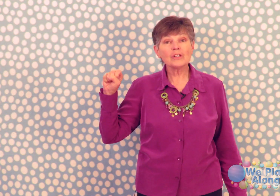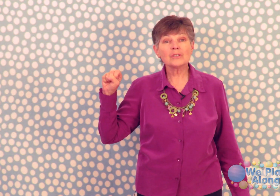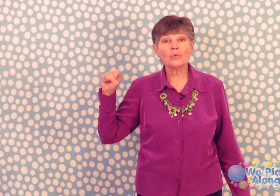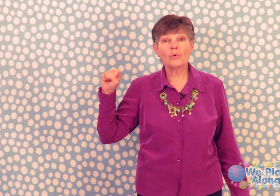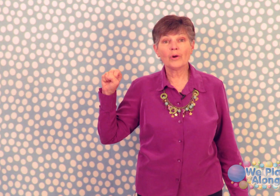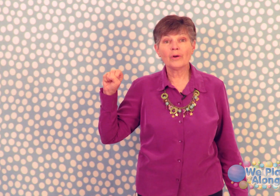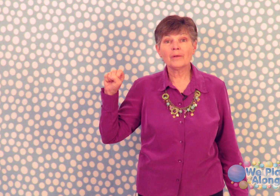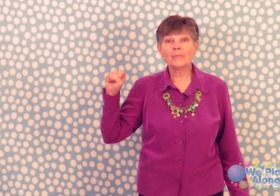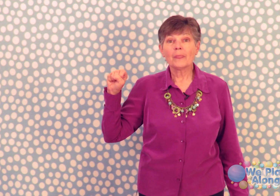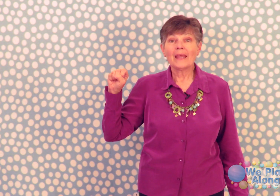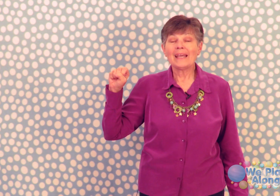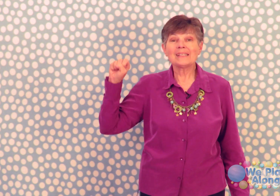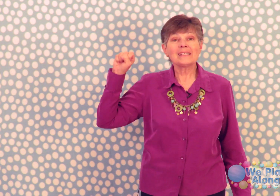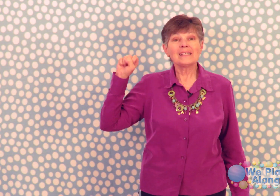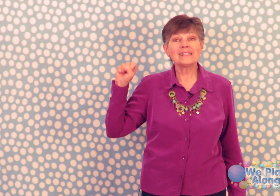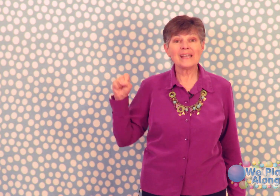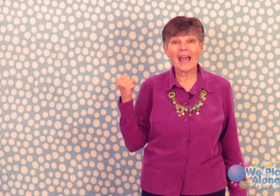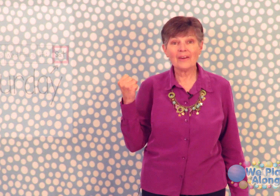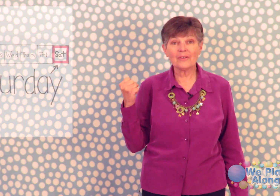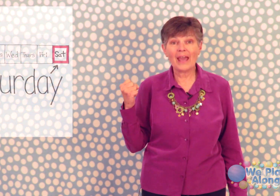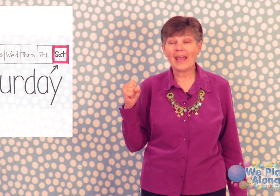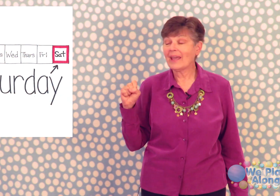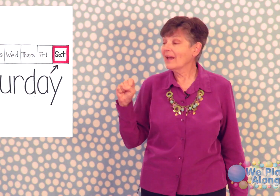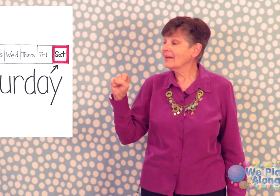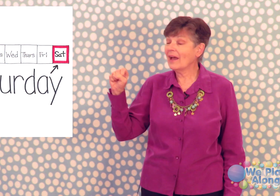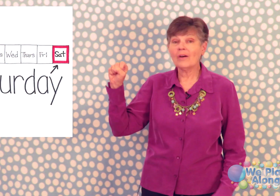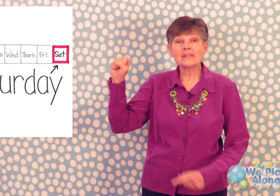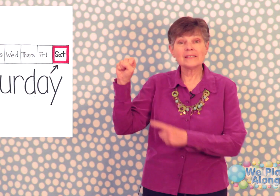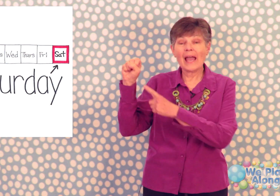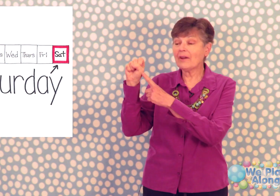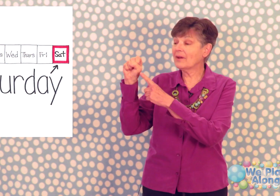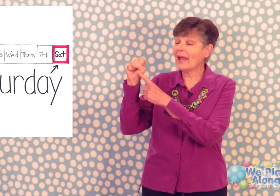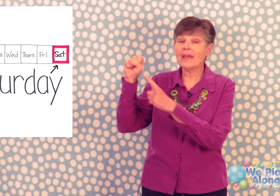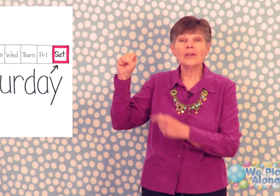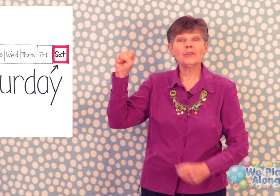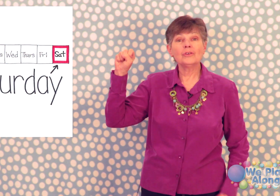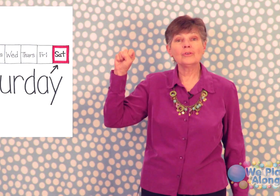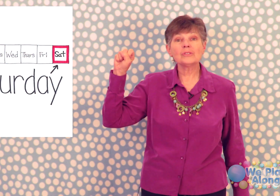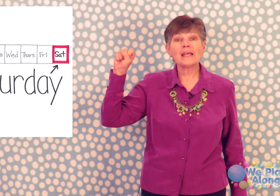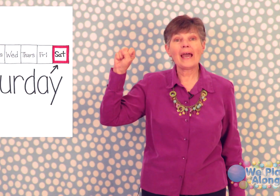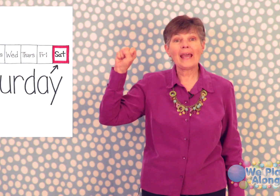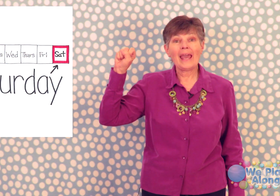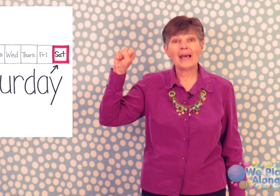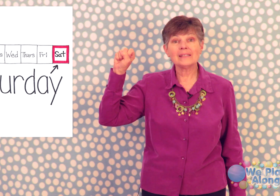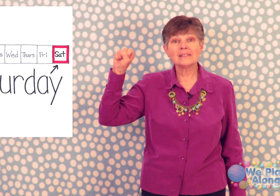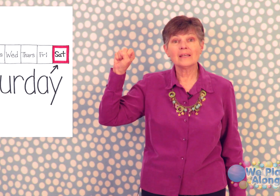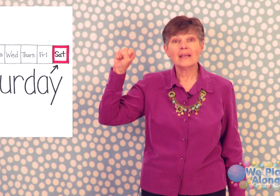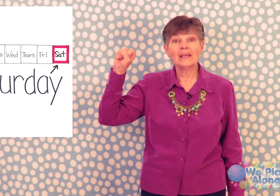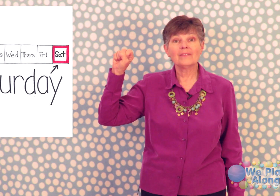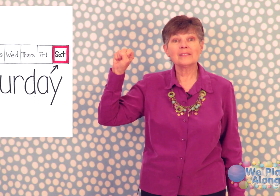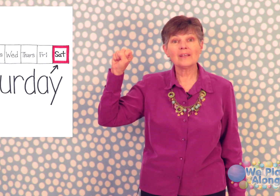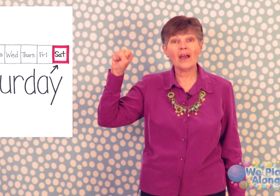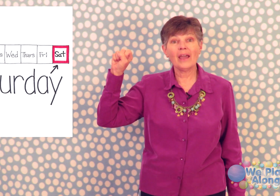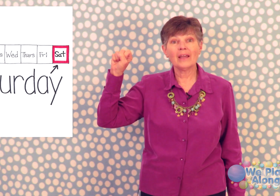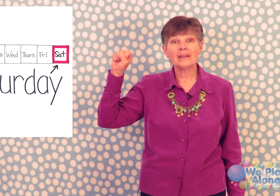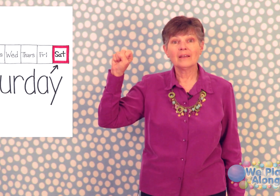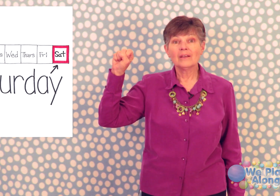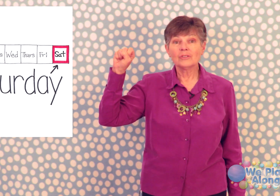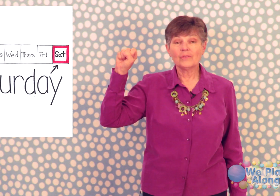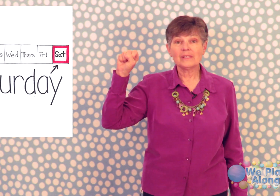first word is Saturday. Now, Saturday, you use that S in the sign. So this